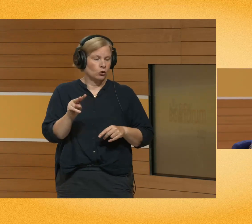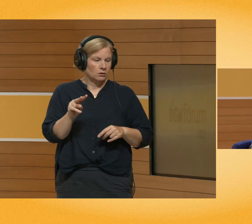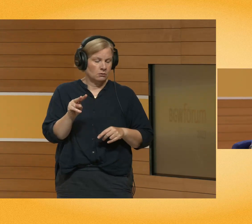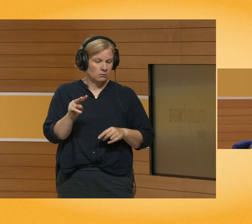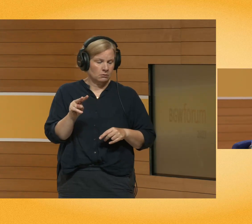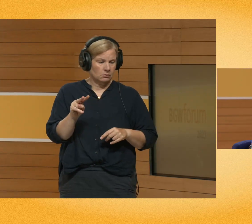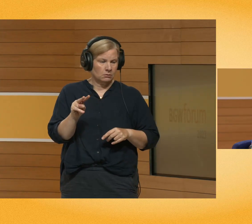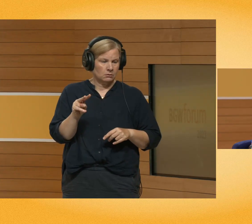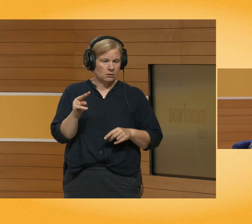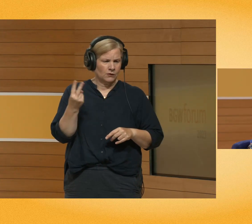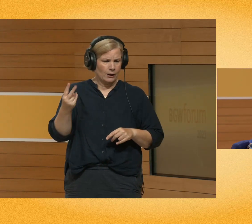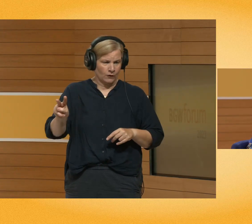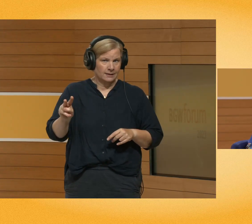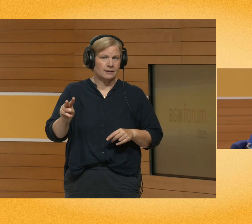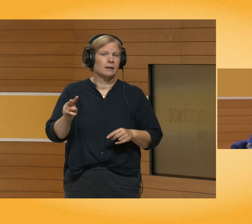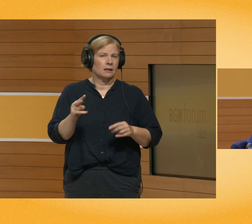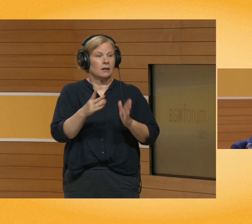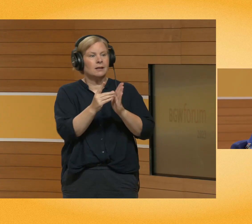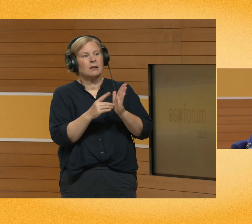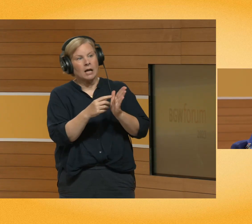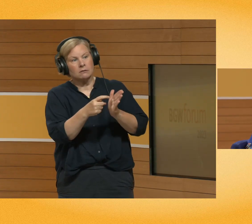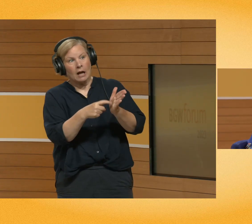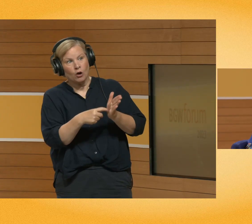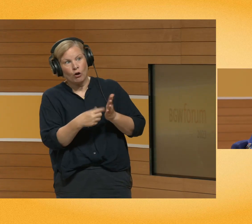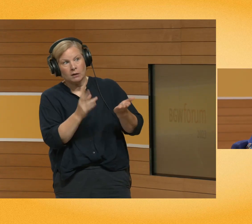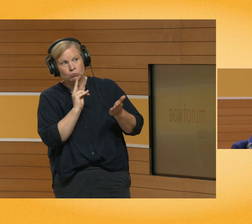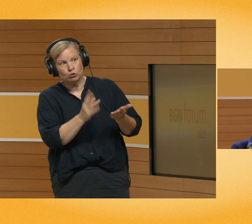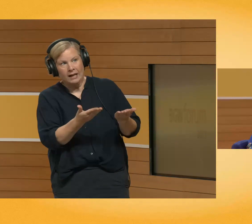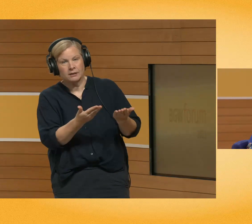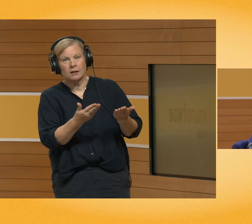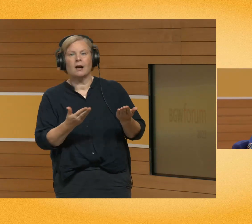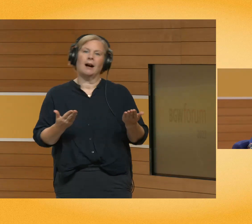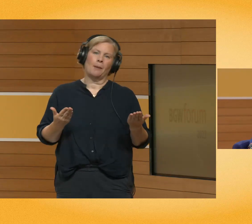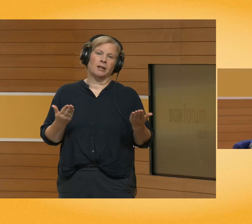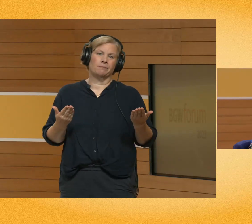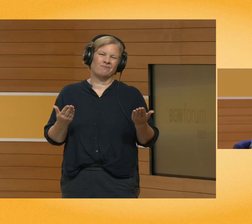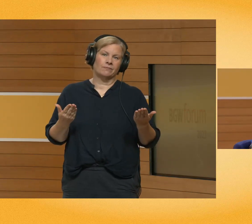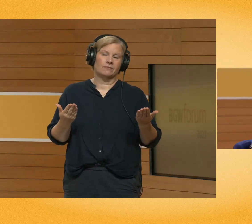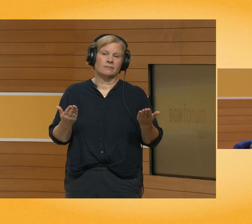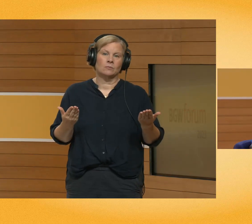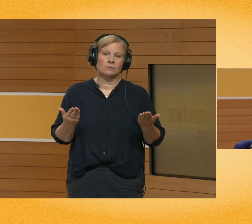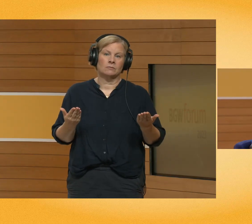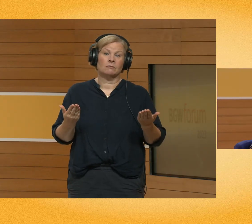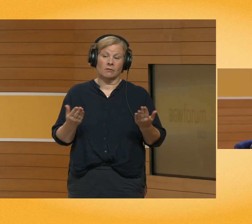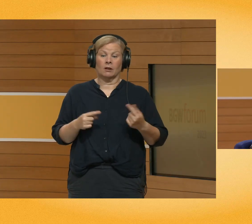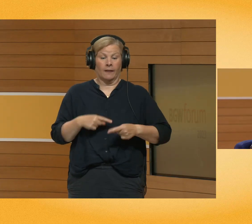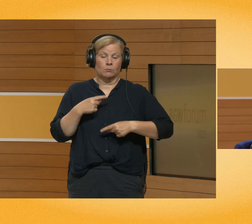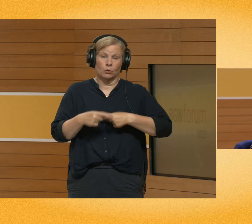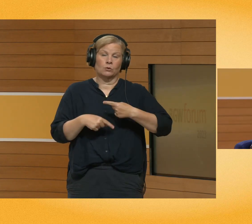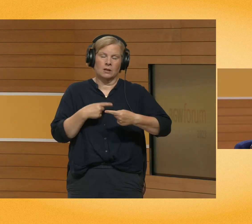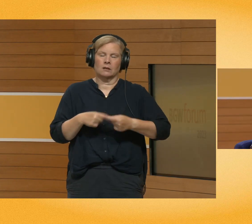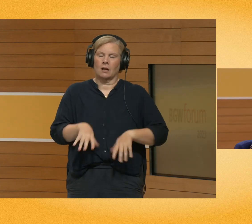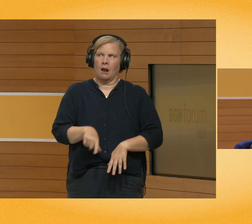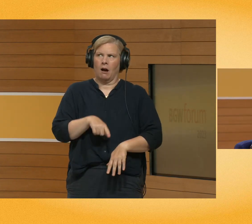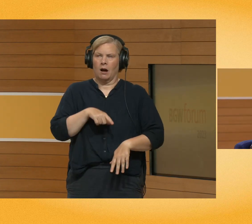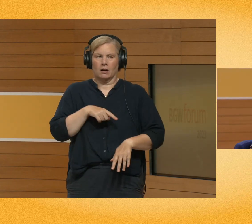it's a big application process to request the data. We wanted to rule out most of the